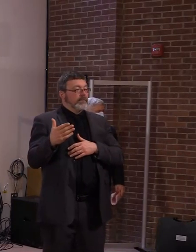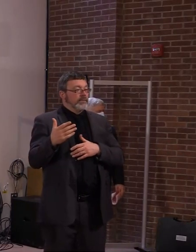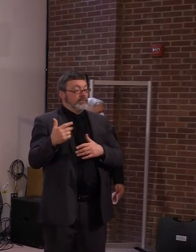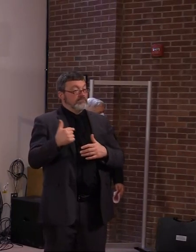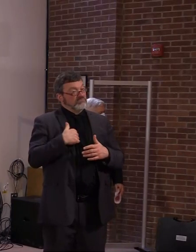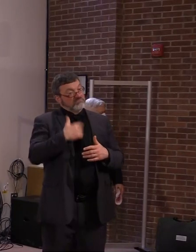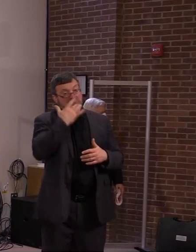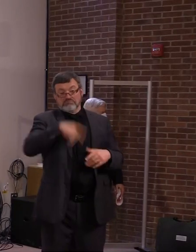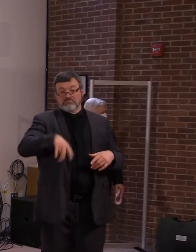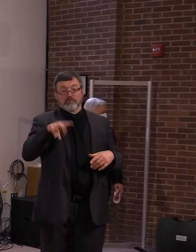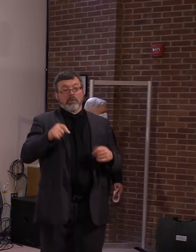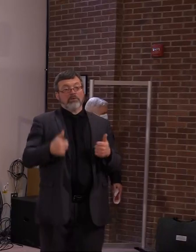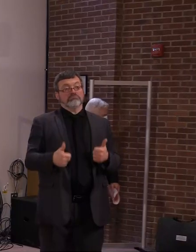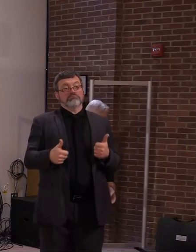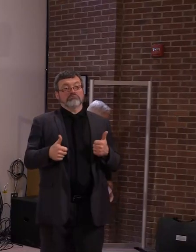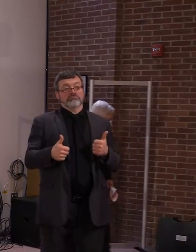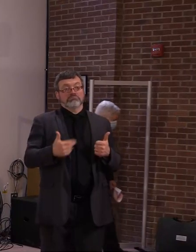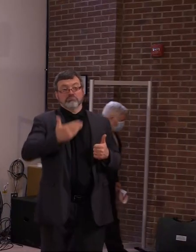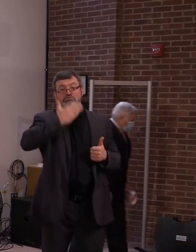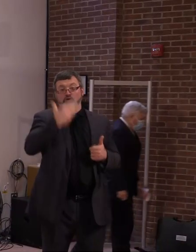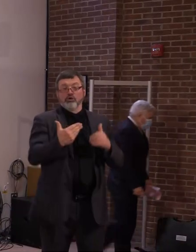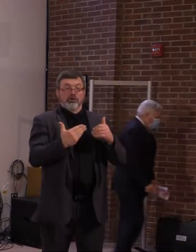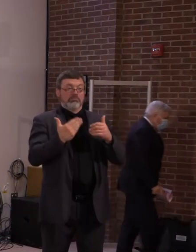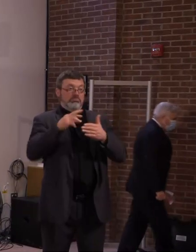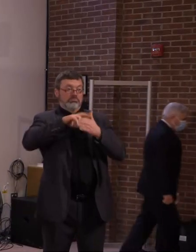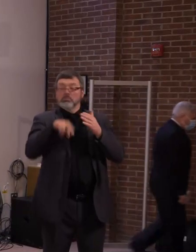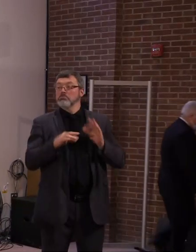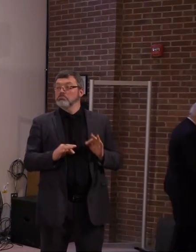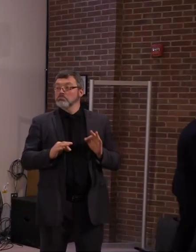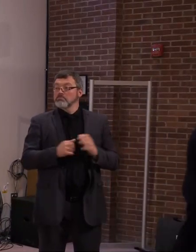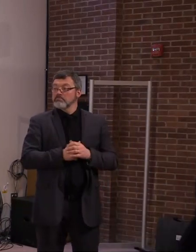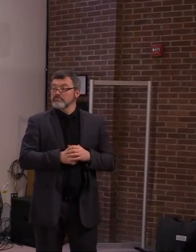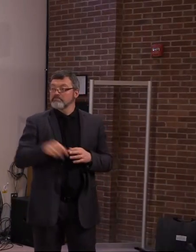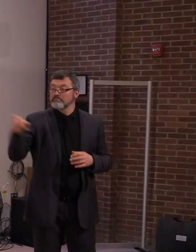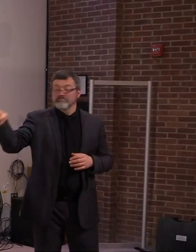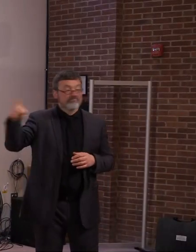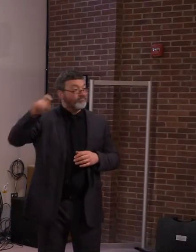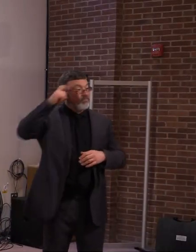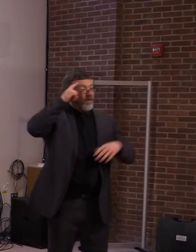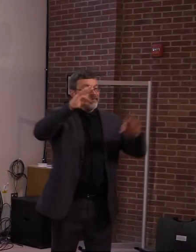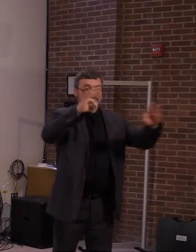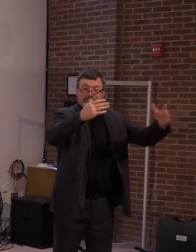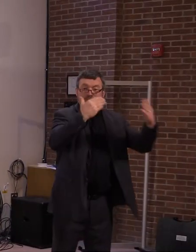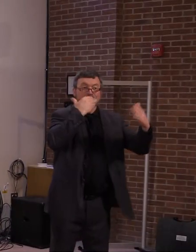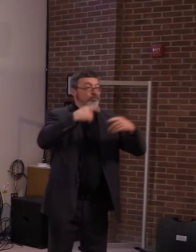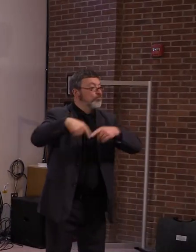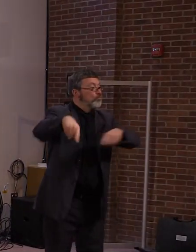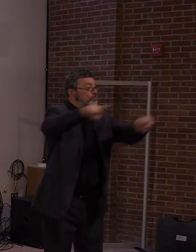That's it. All right. Thank you very much, and we'll see you again next Tuesday. Yeah.